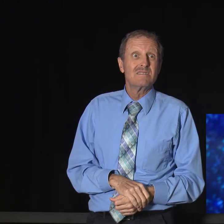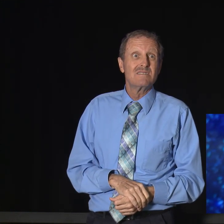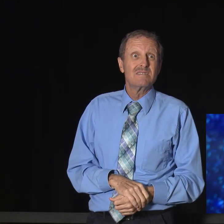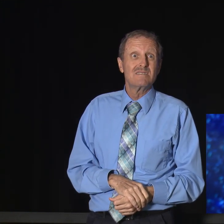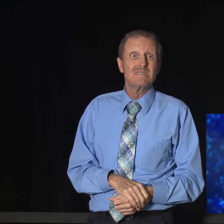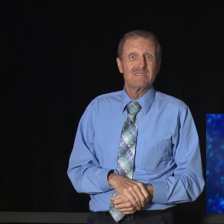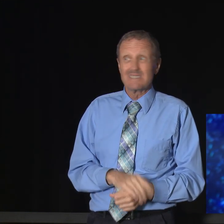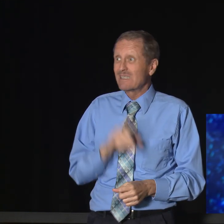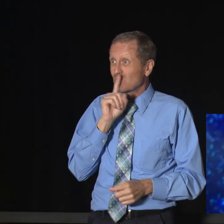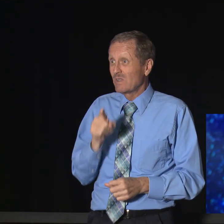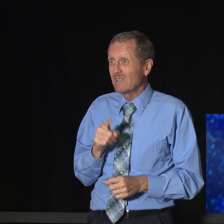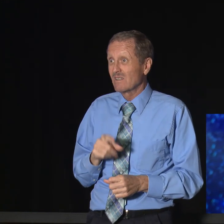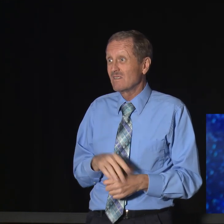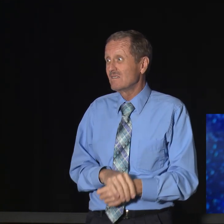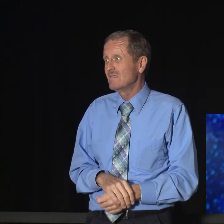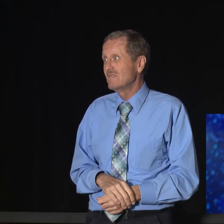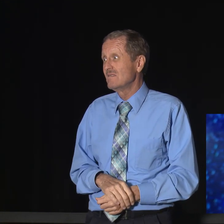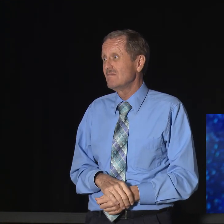It's real.